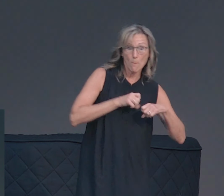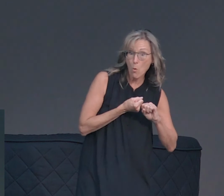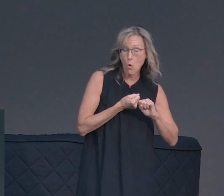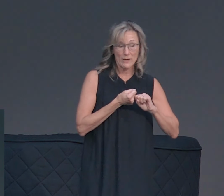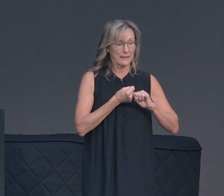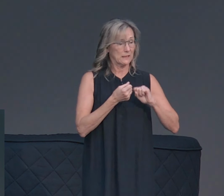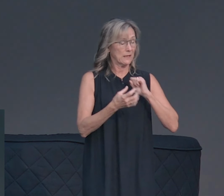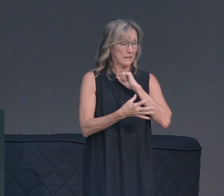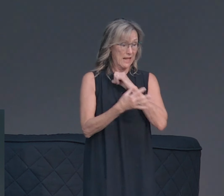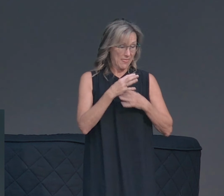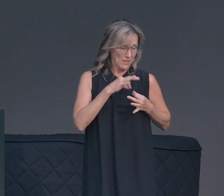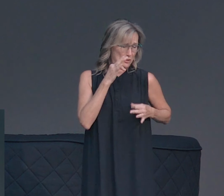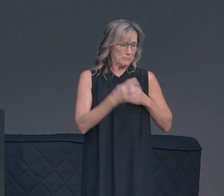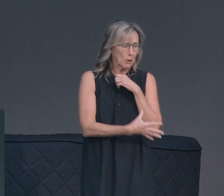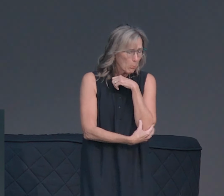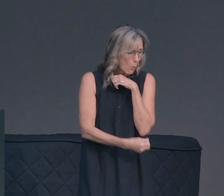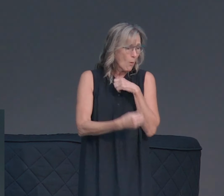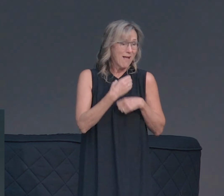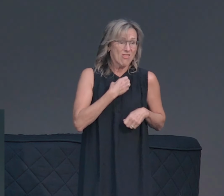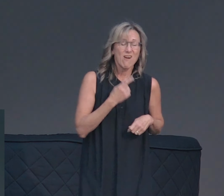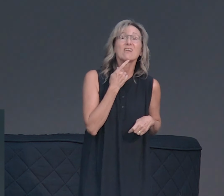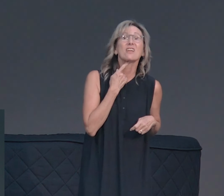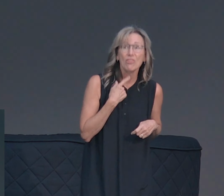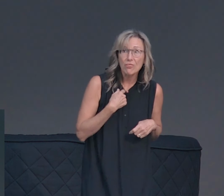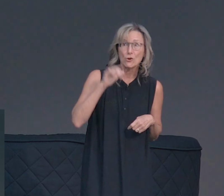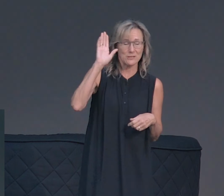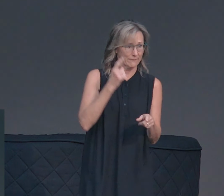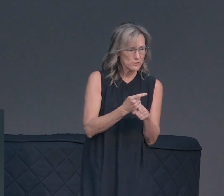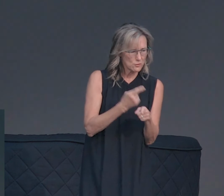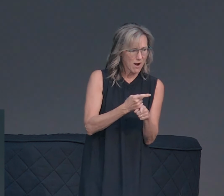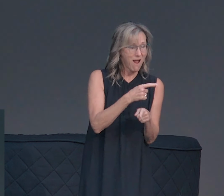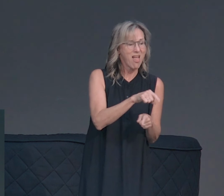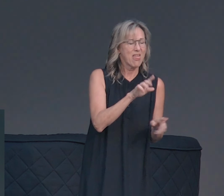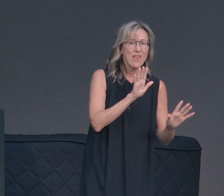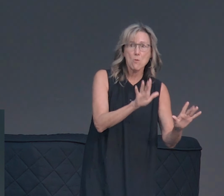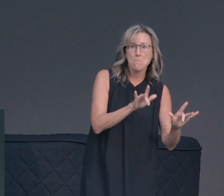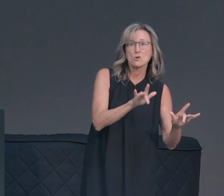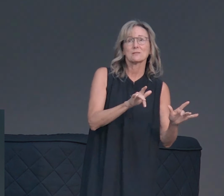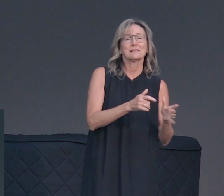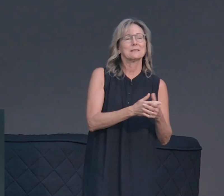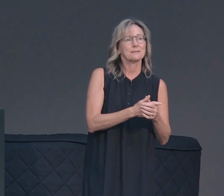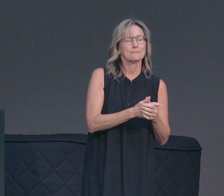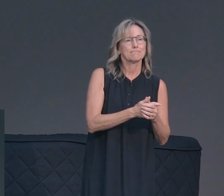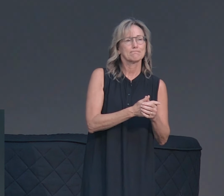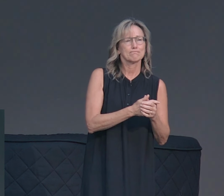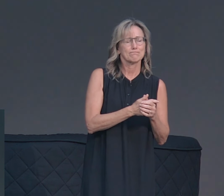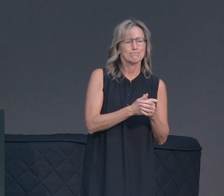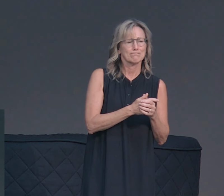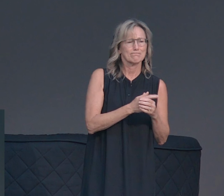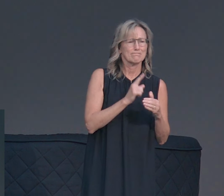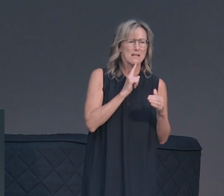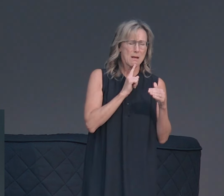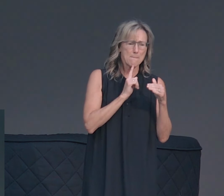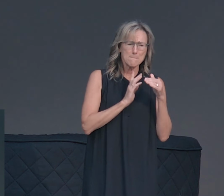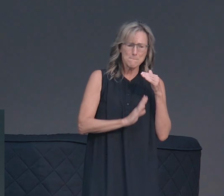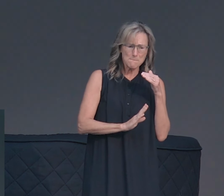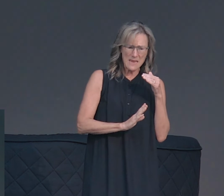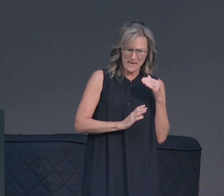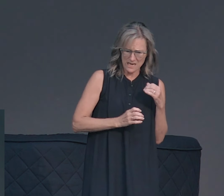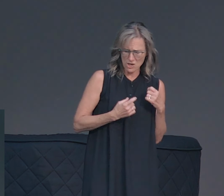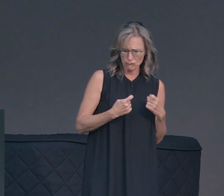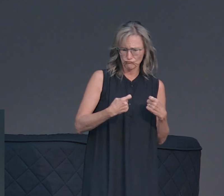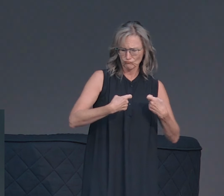in spirit. They're hungering and thirsting for righteousness. They're merciful. They're meek. So